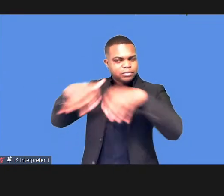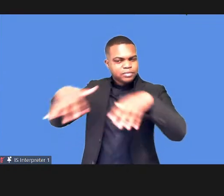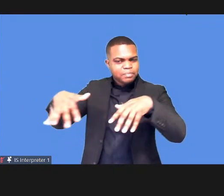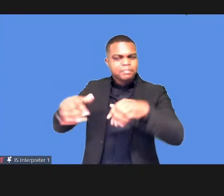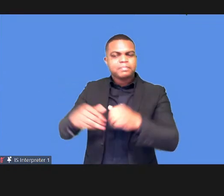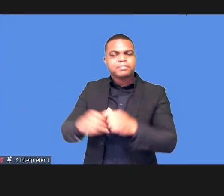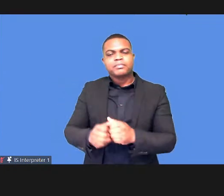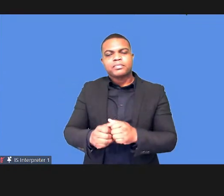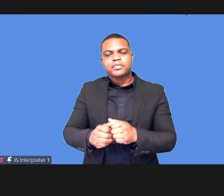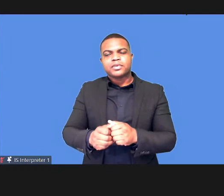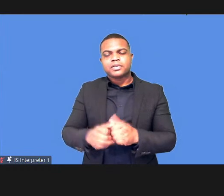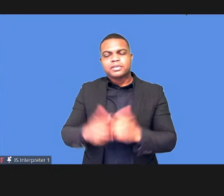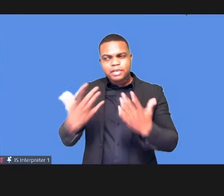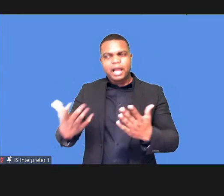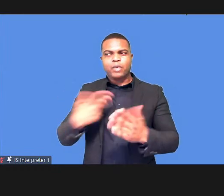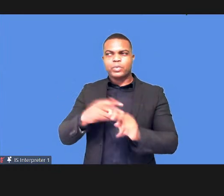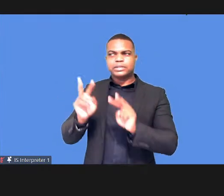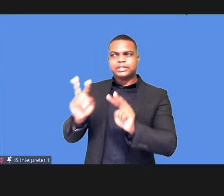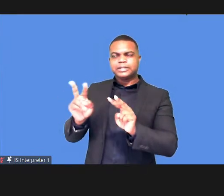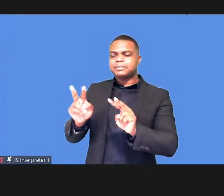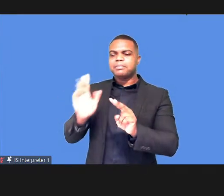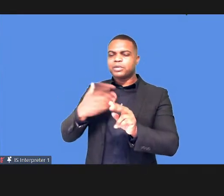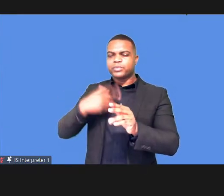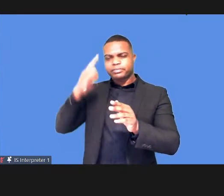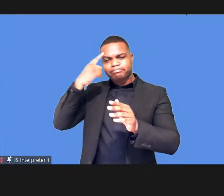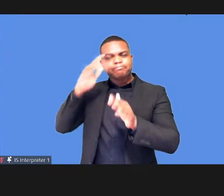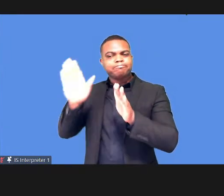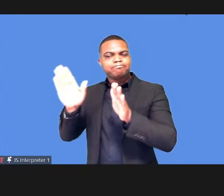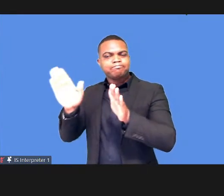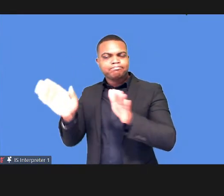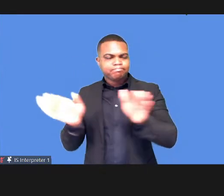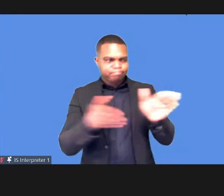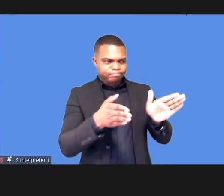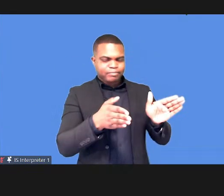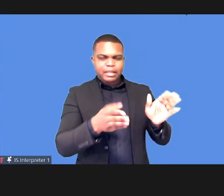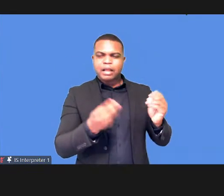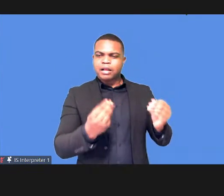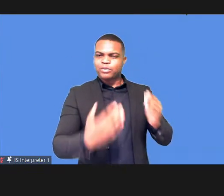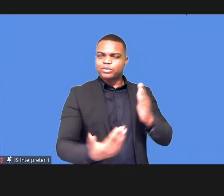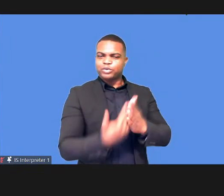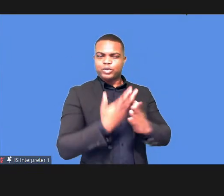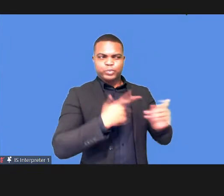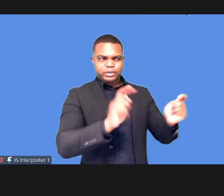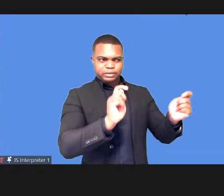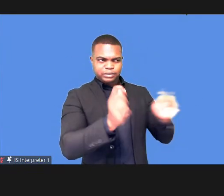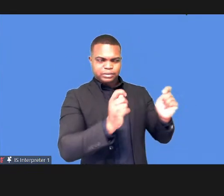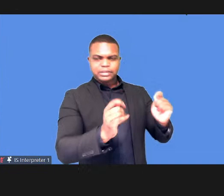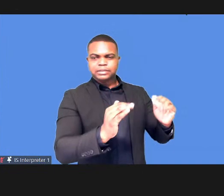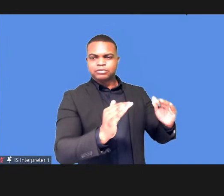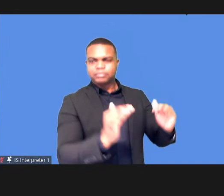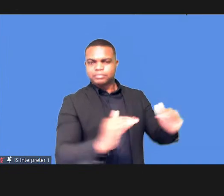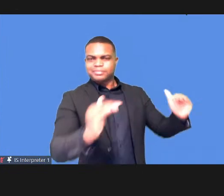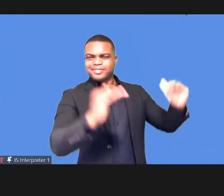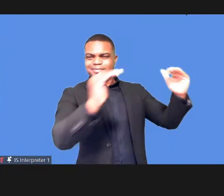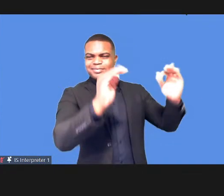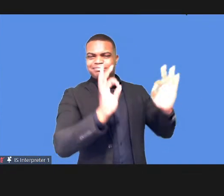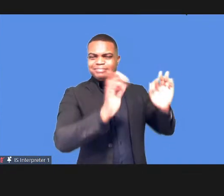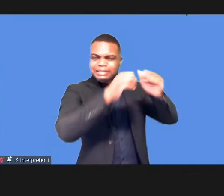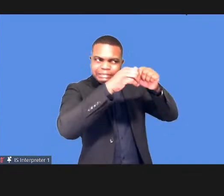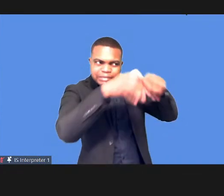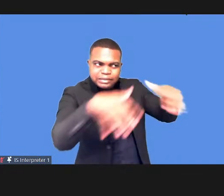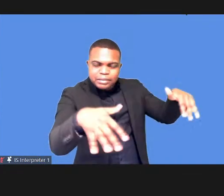the integrated national systems that will be able to take into consideration all the